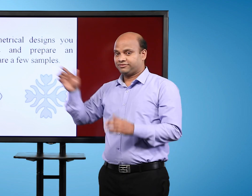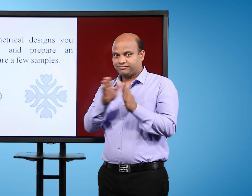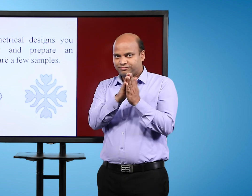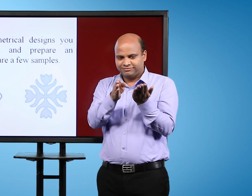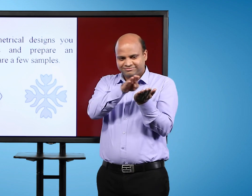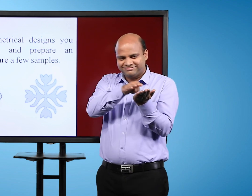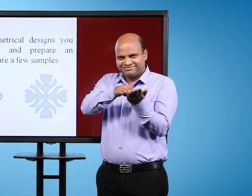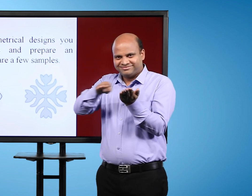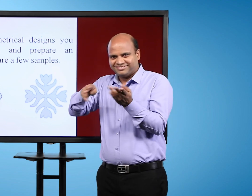Album.